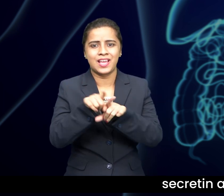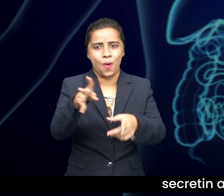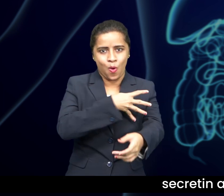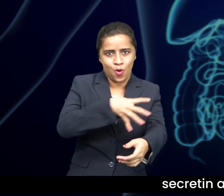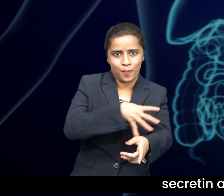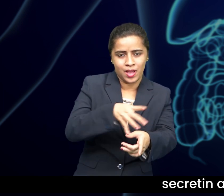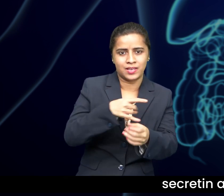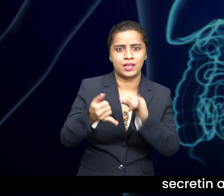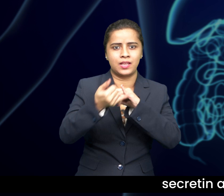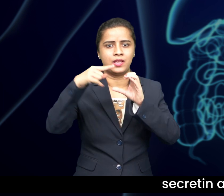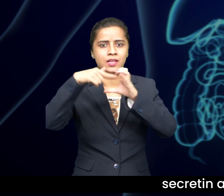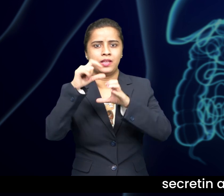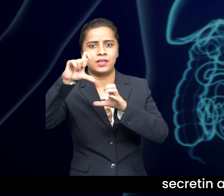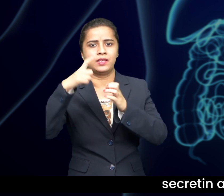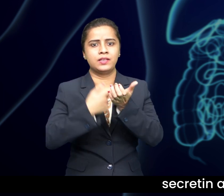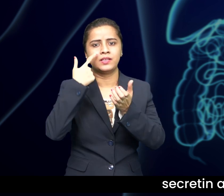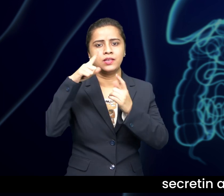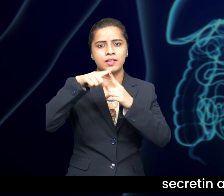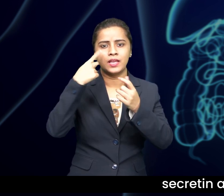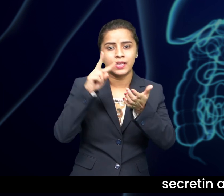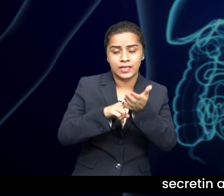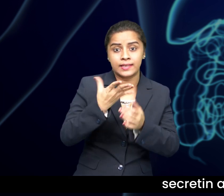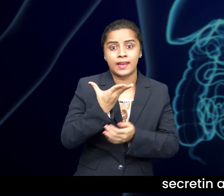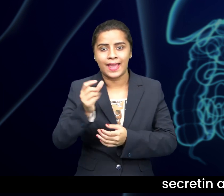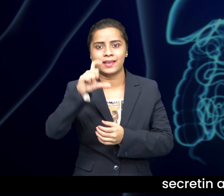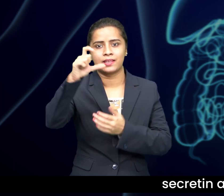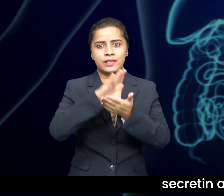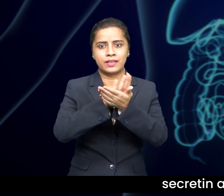and cholecystokinin.